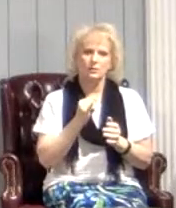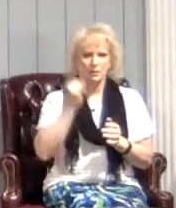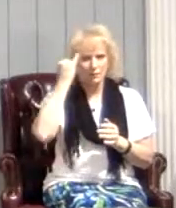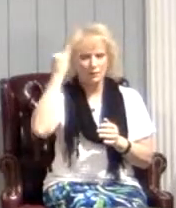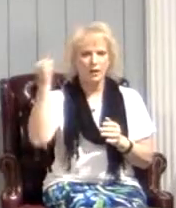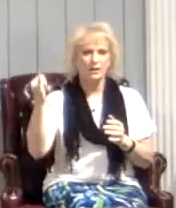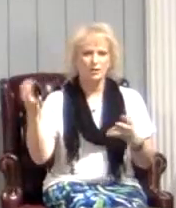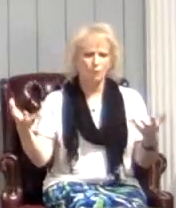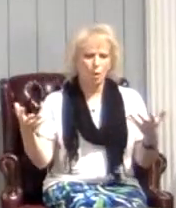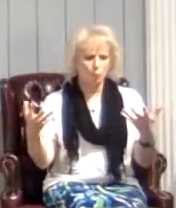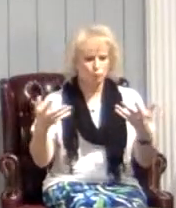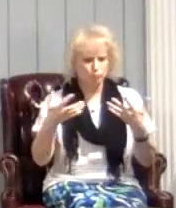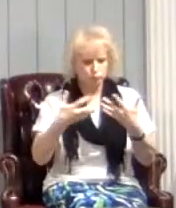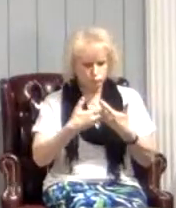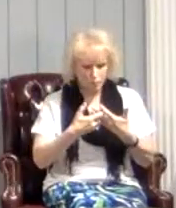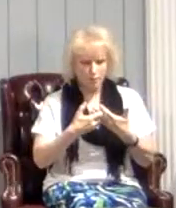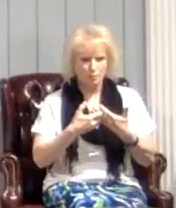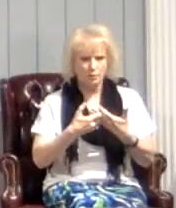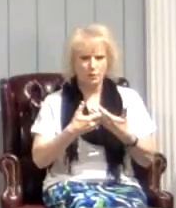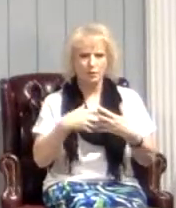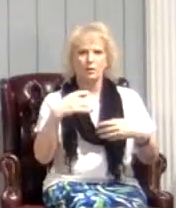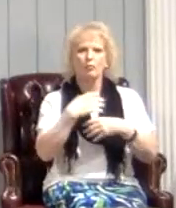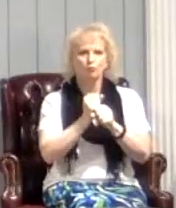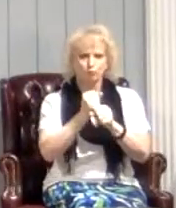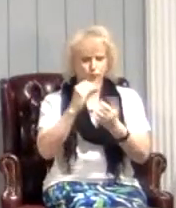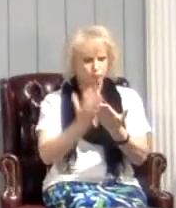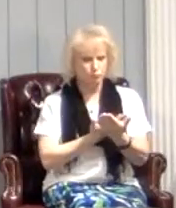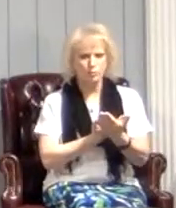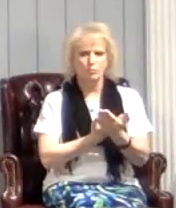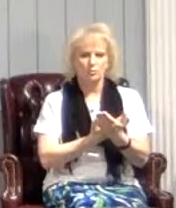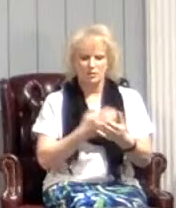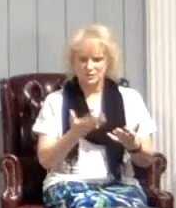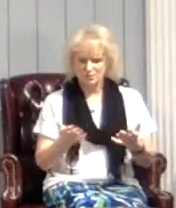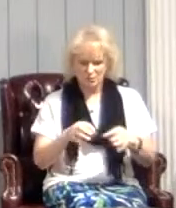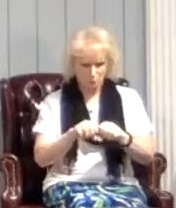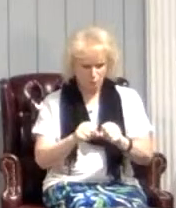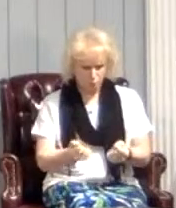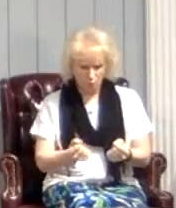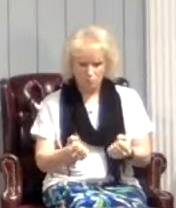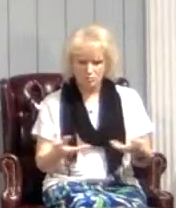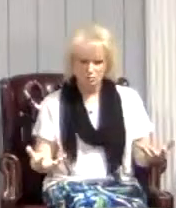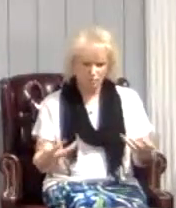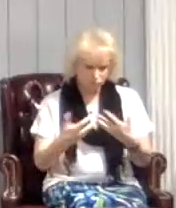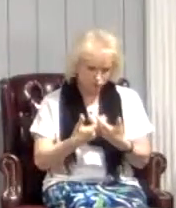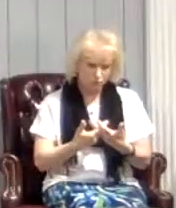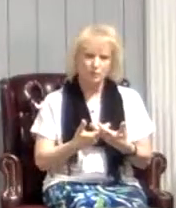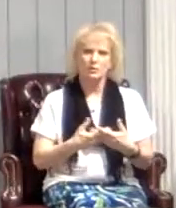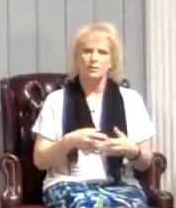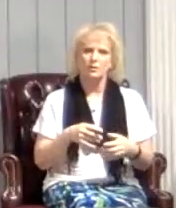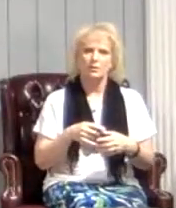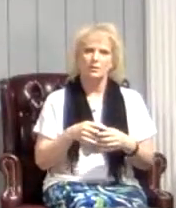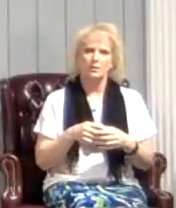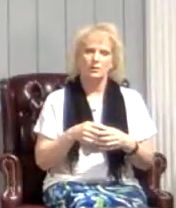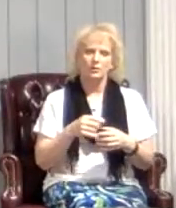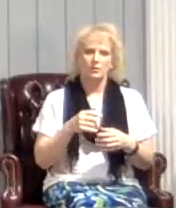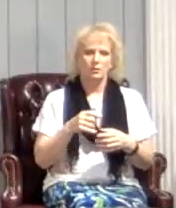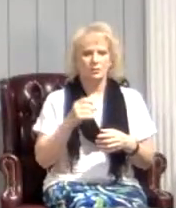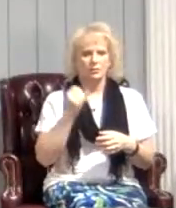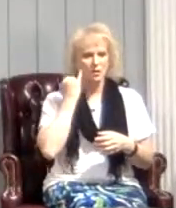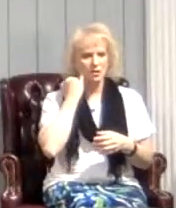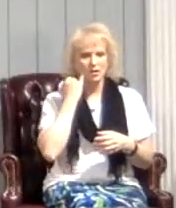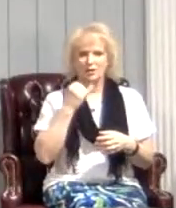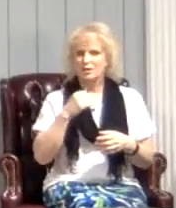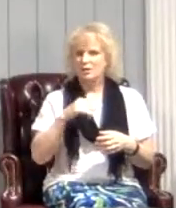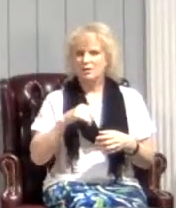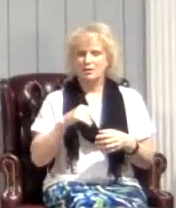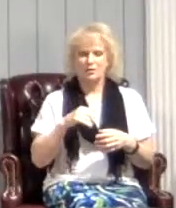of repairing something or restoring something. Something's broken, so you fix it. You all heard that if it ain't broke, don't fix it